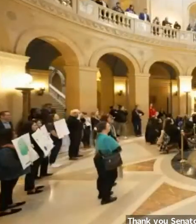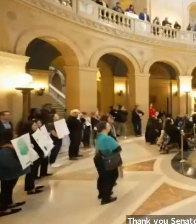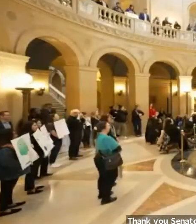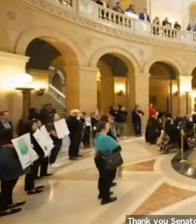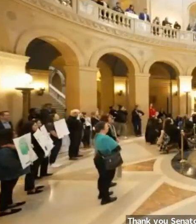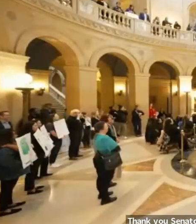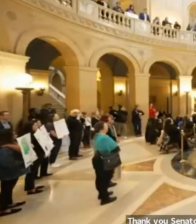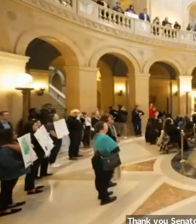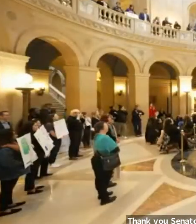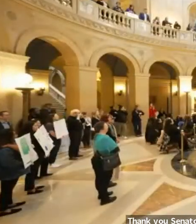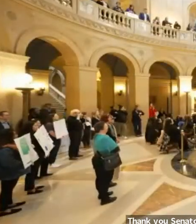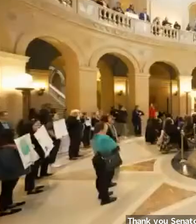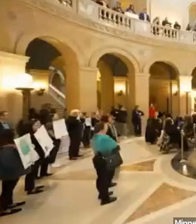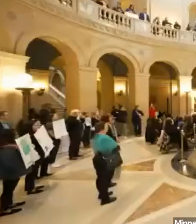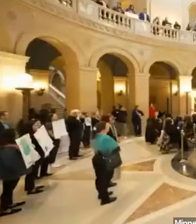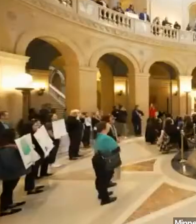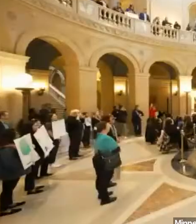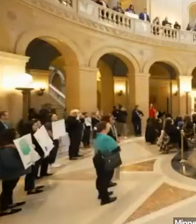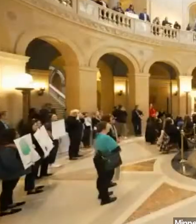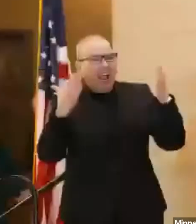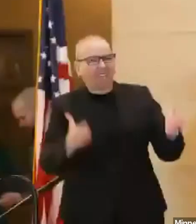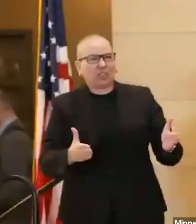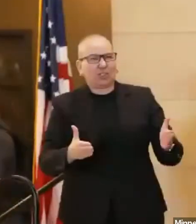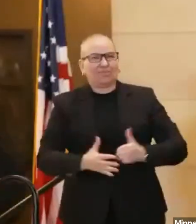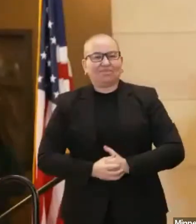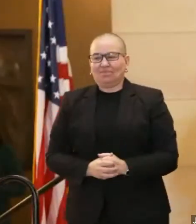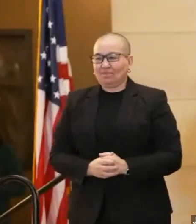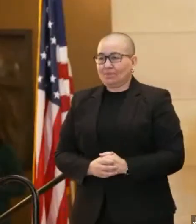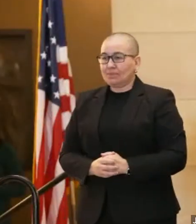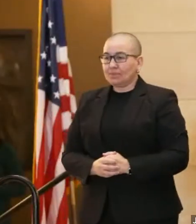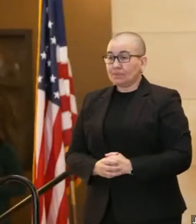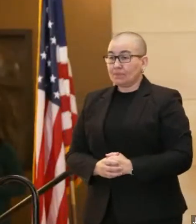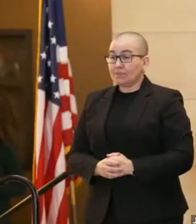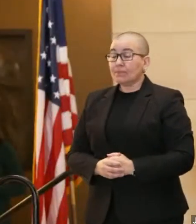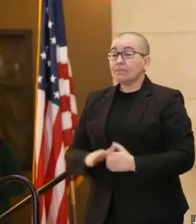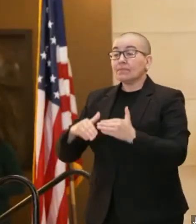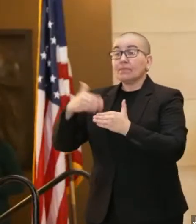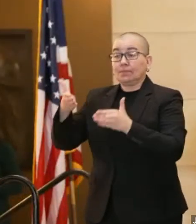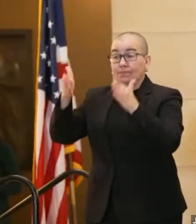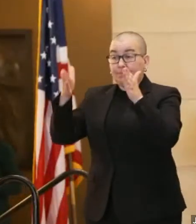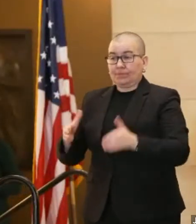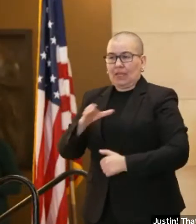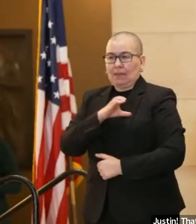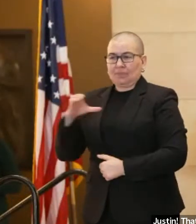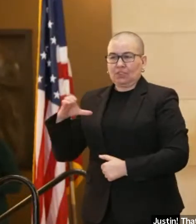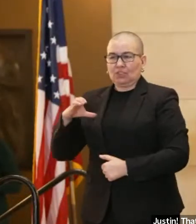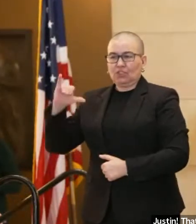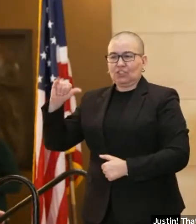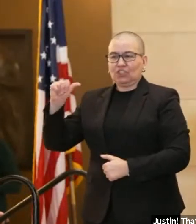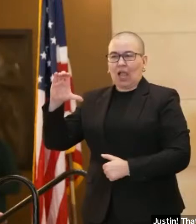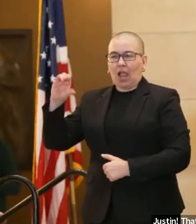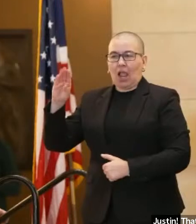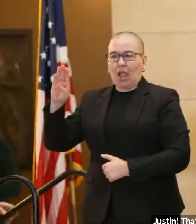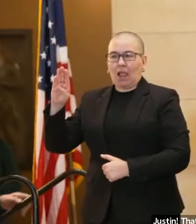in? That's right. Okay, next I would like to introduce Commissioner Jacobson to the stage.